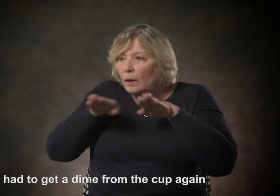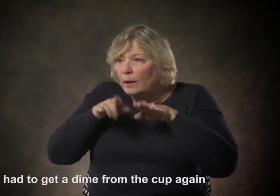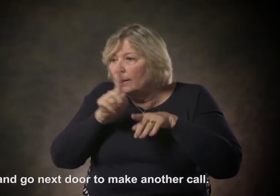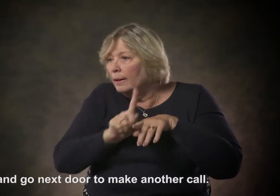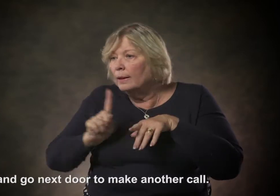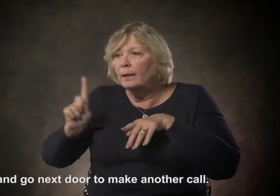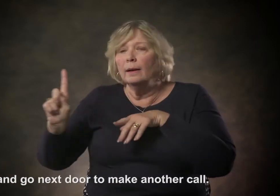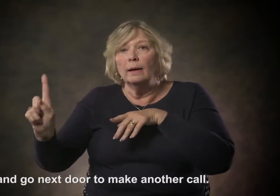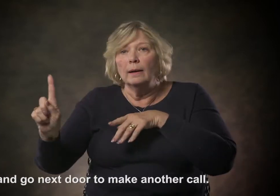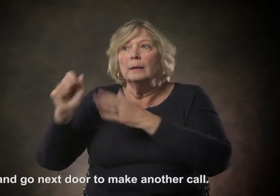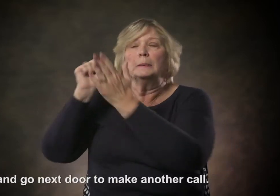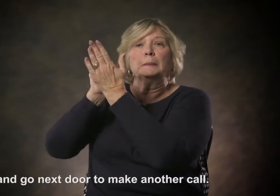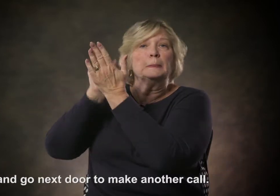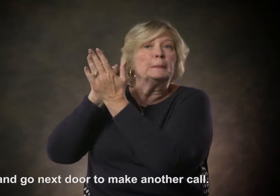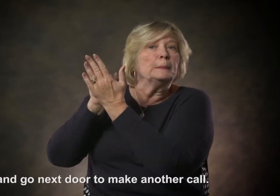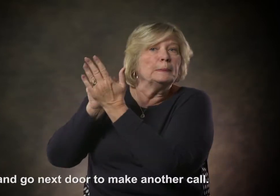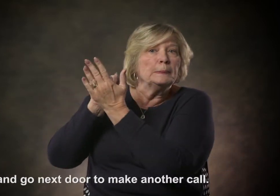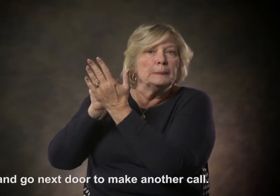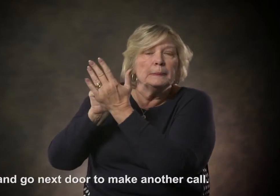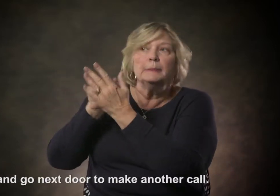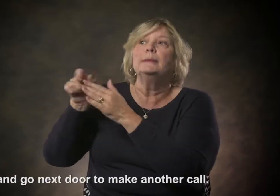And go next door to make another call.